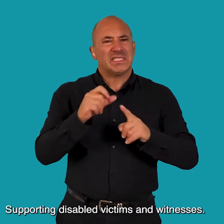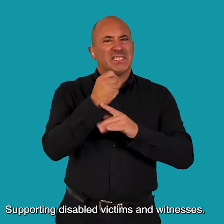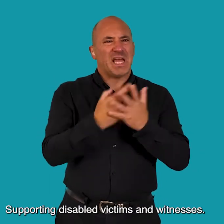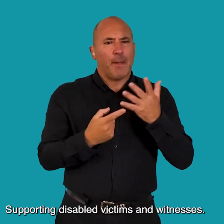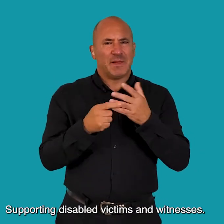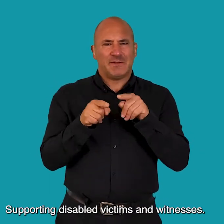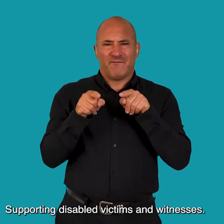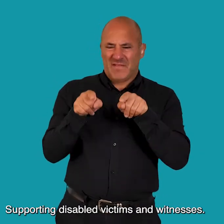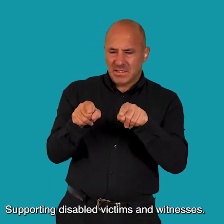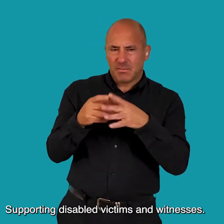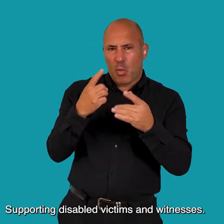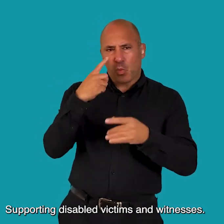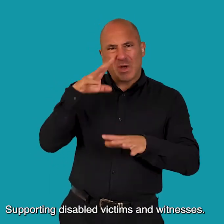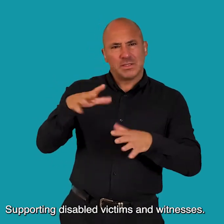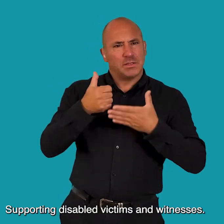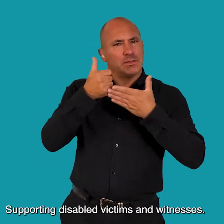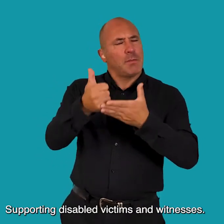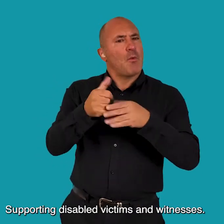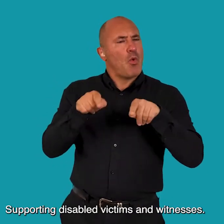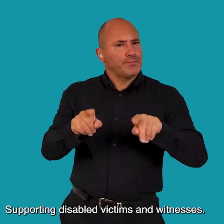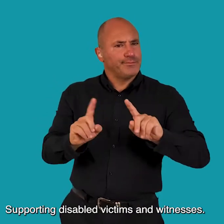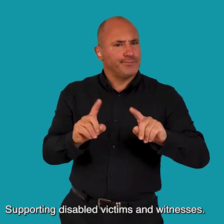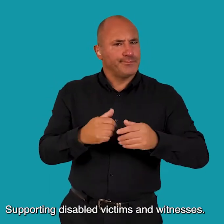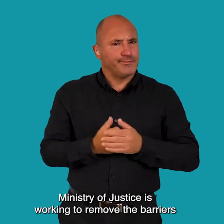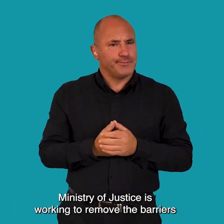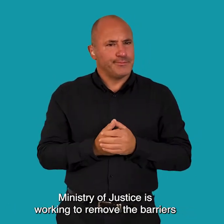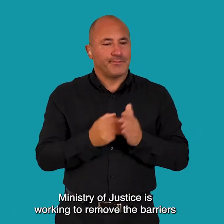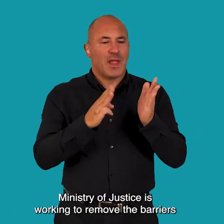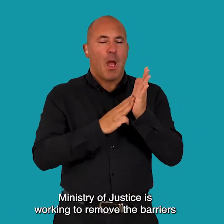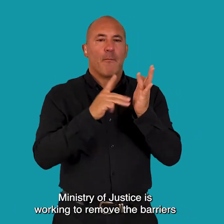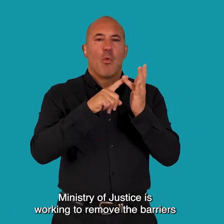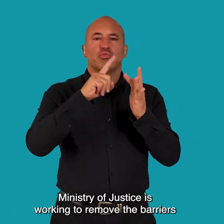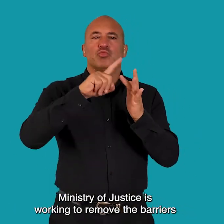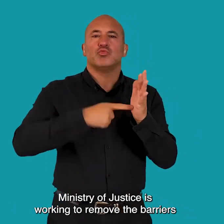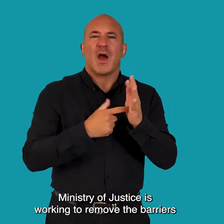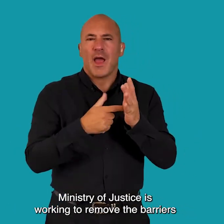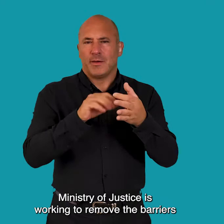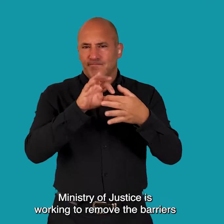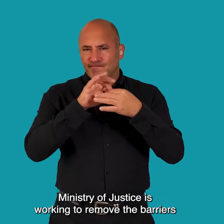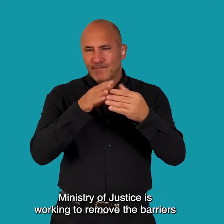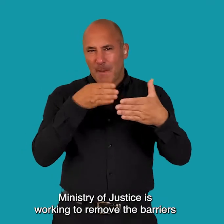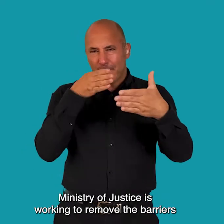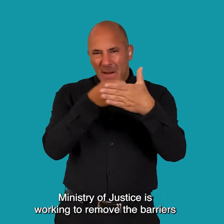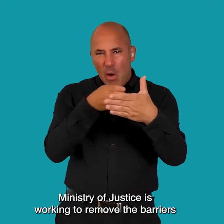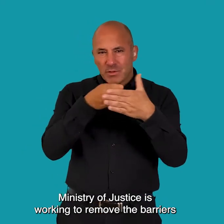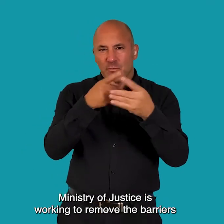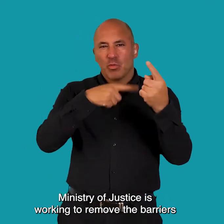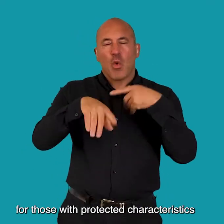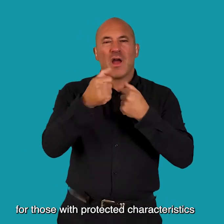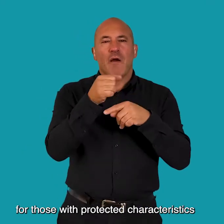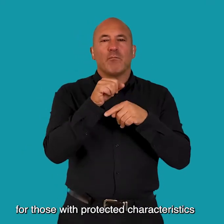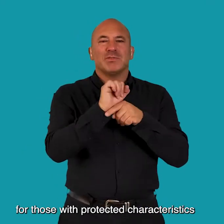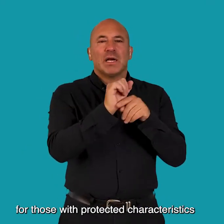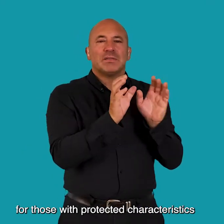Supporting disabled victims and witnesses. Ministry of Justice is working to remove the barriers for those with